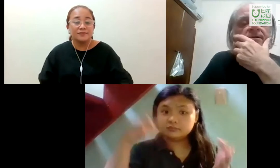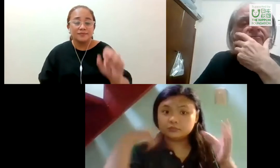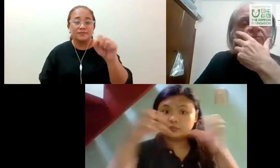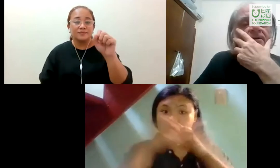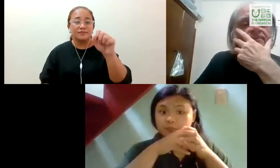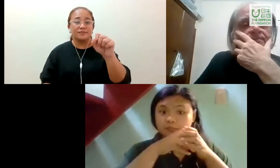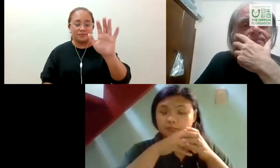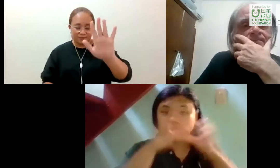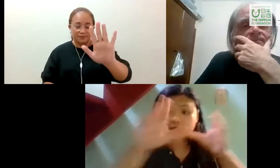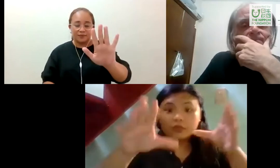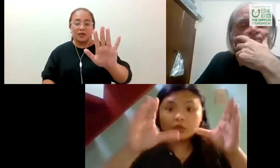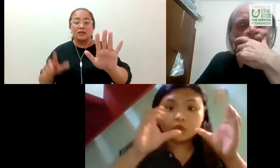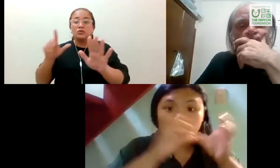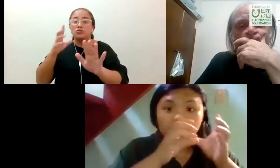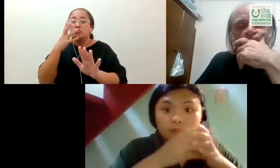then lesson 4?